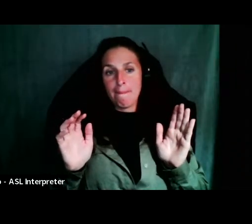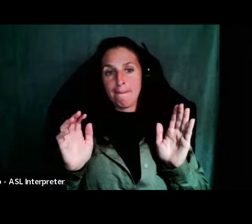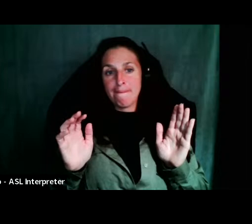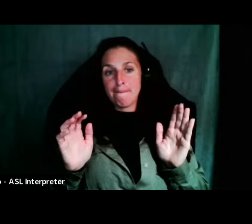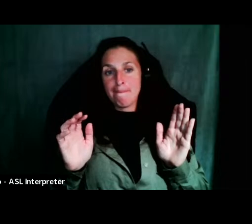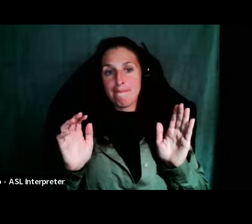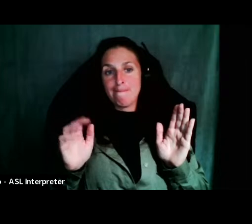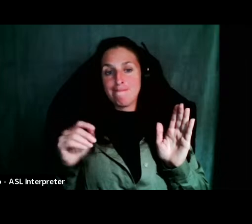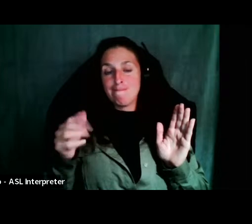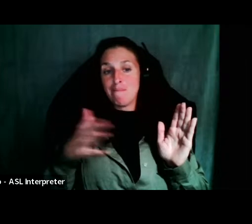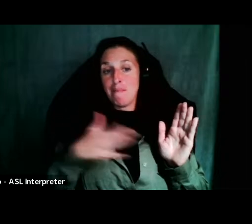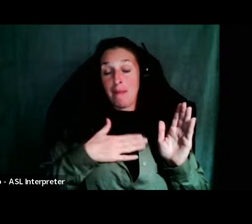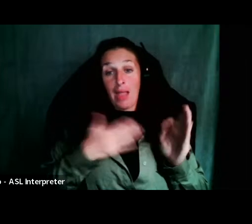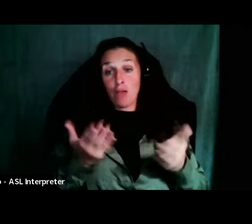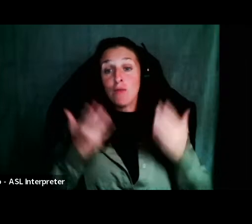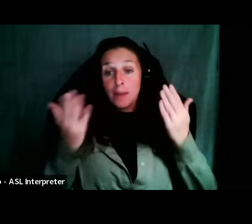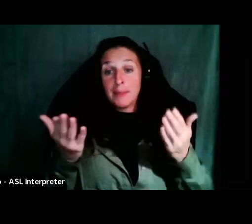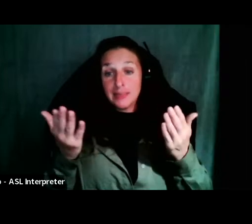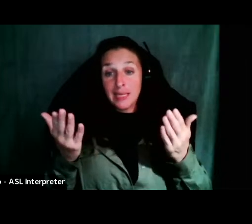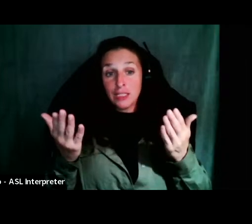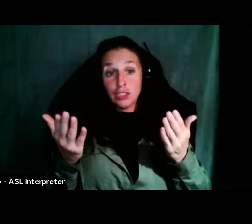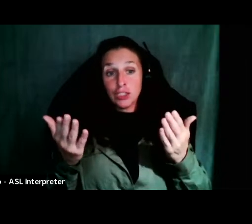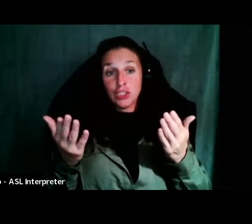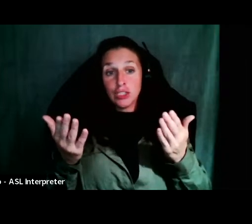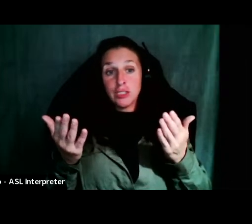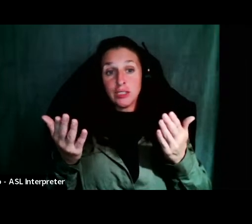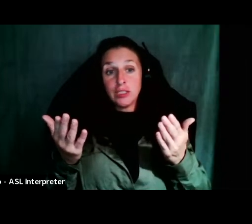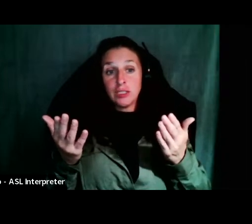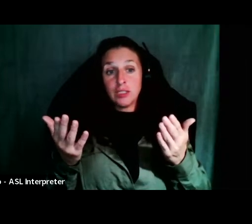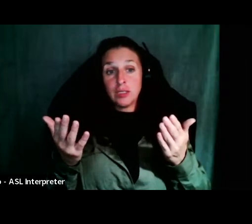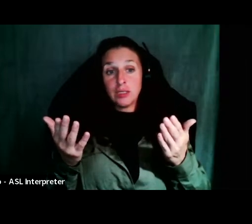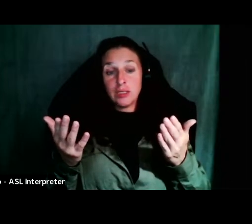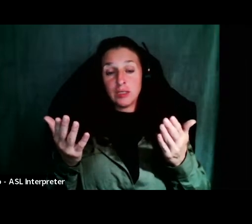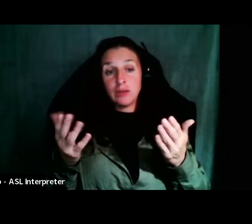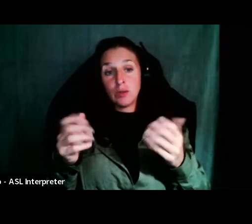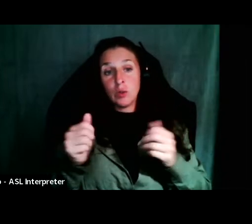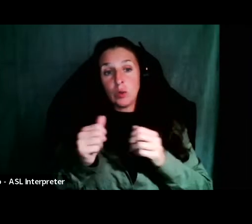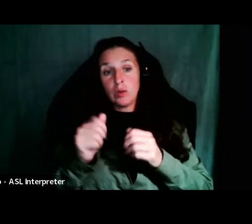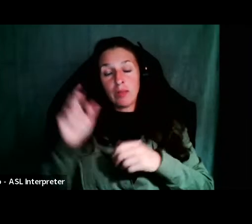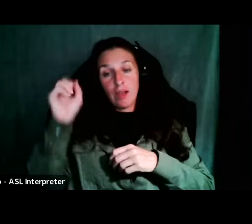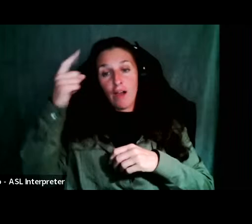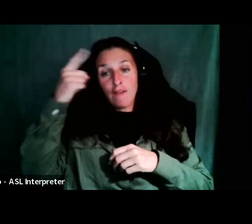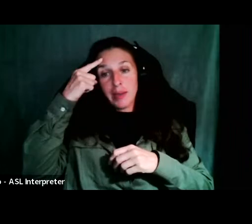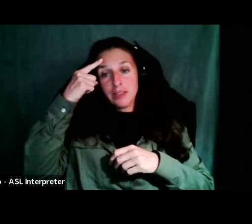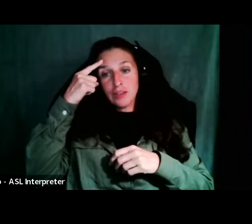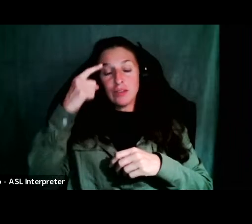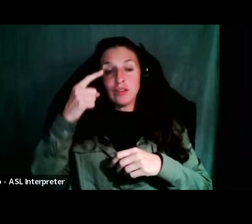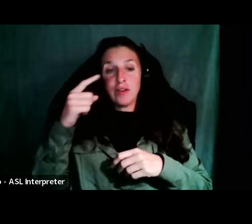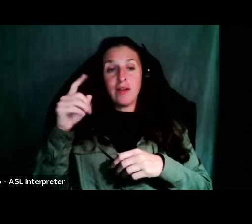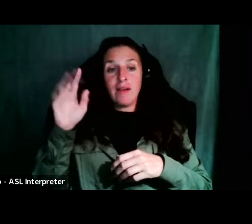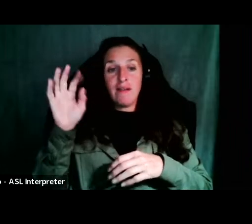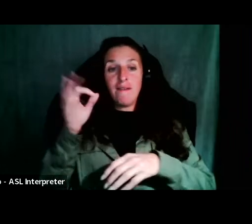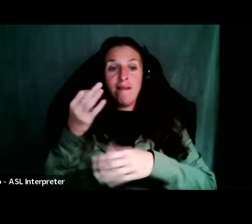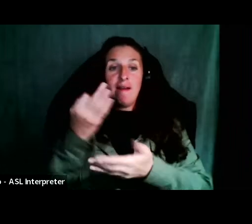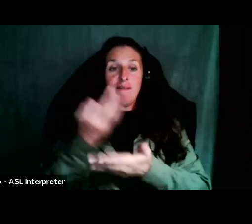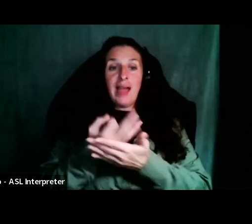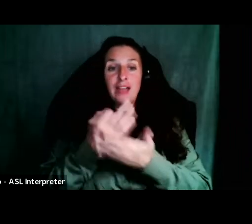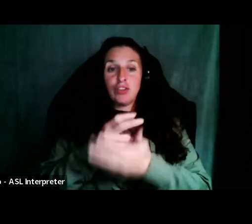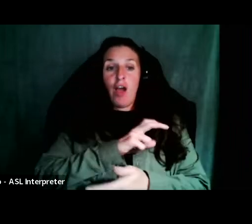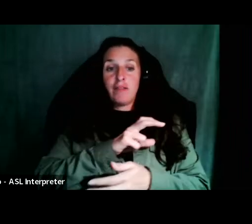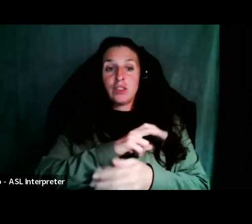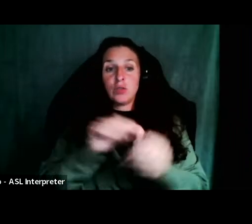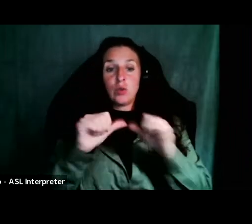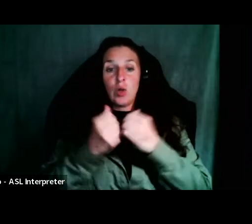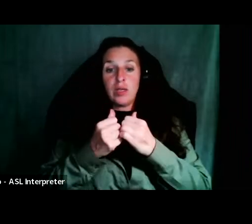please. My recommendation, I go with the Governmental Financial Officers Association recommendation of about